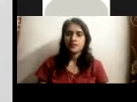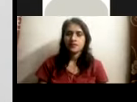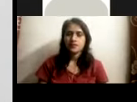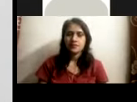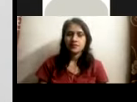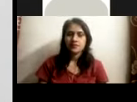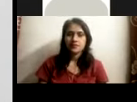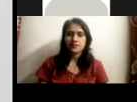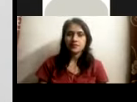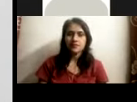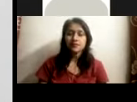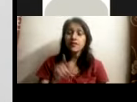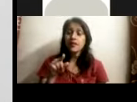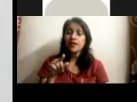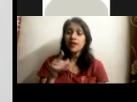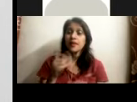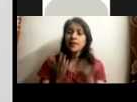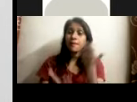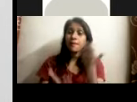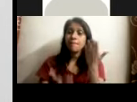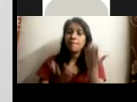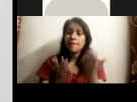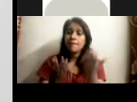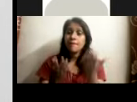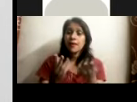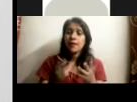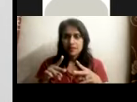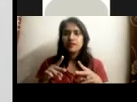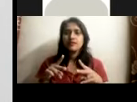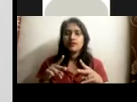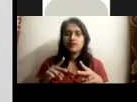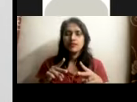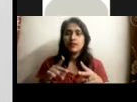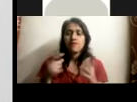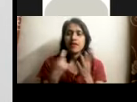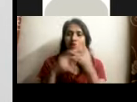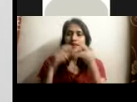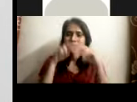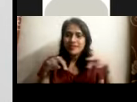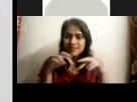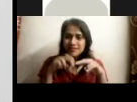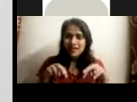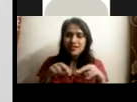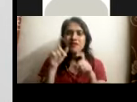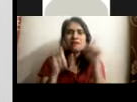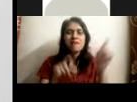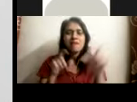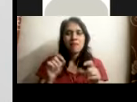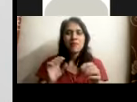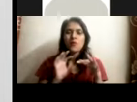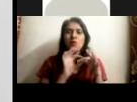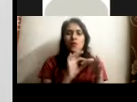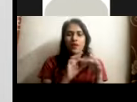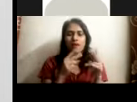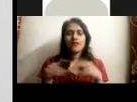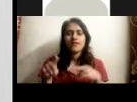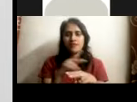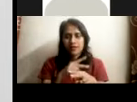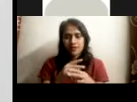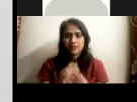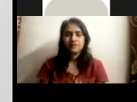It may differ across disciplines. It may differ from researcher to researcher. Within disciplines, there are differences.